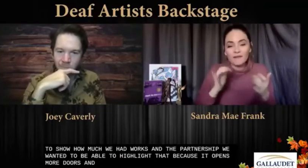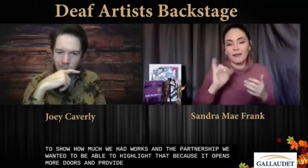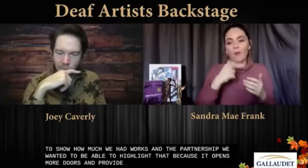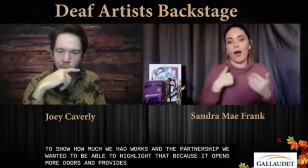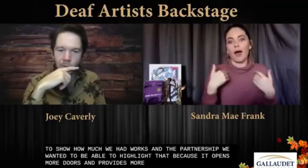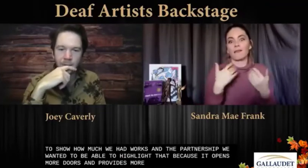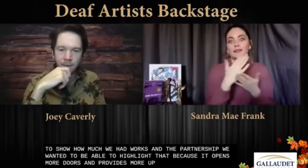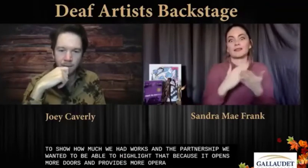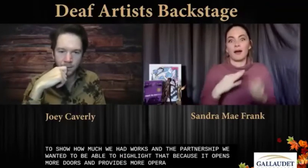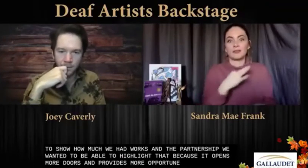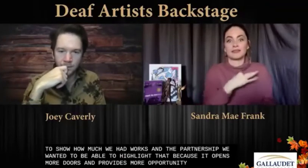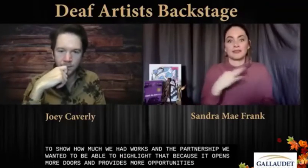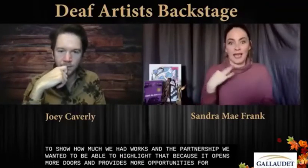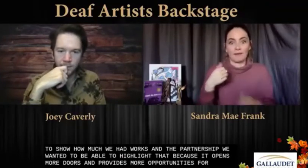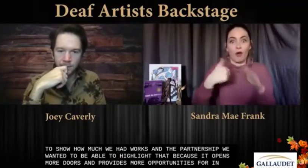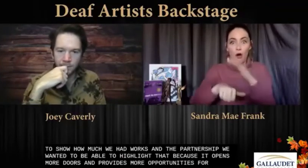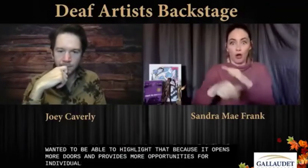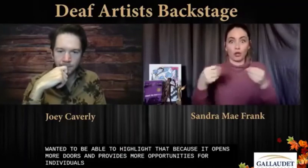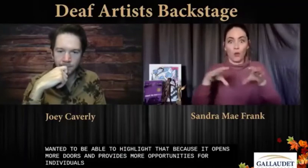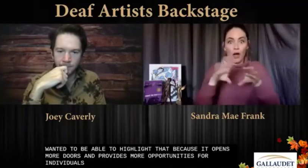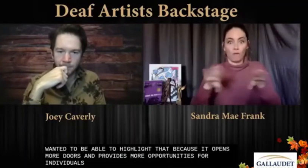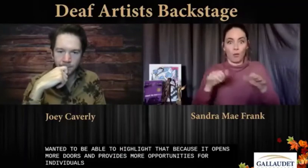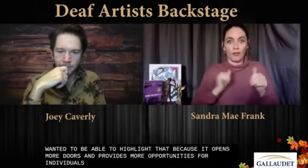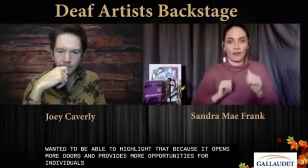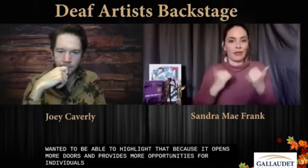provides more opportunities for individuals